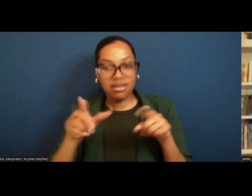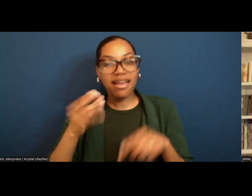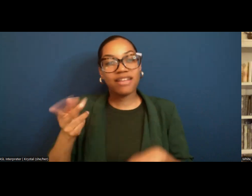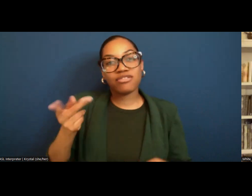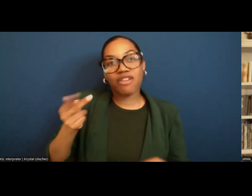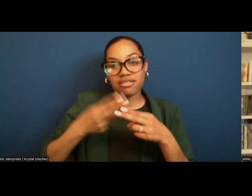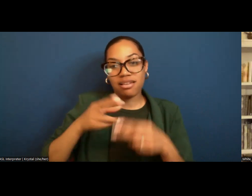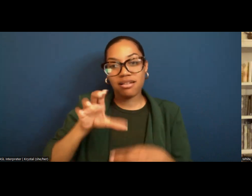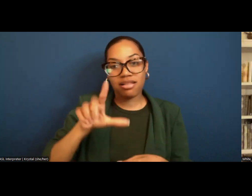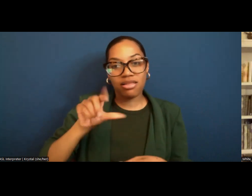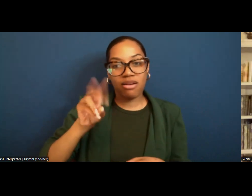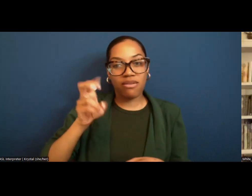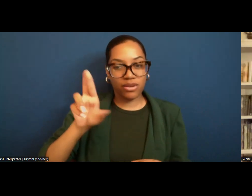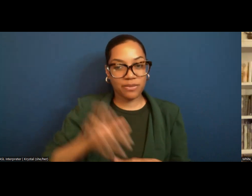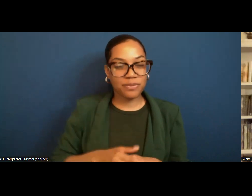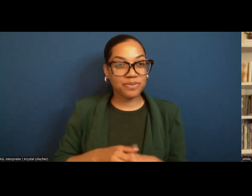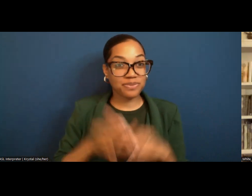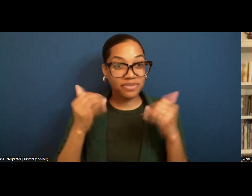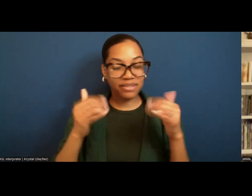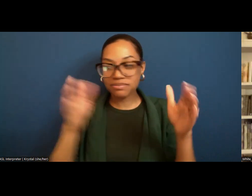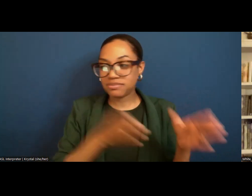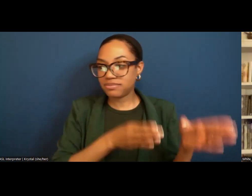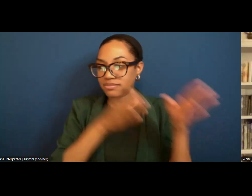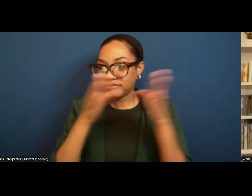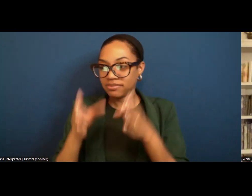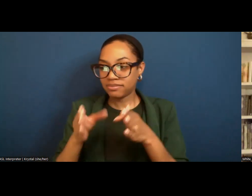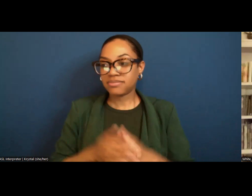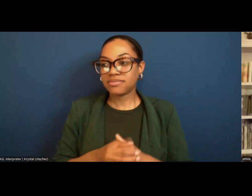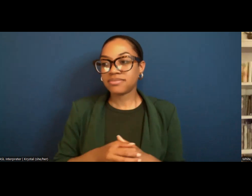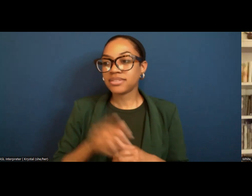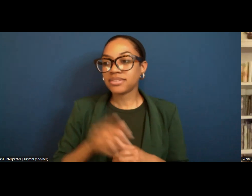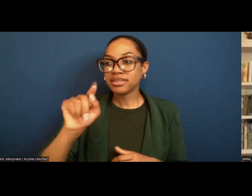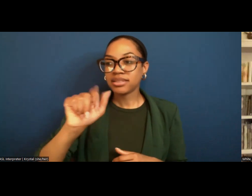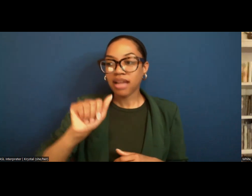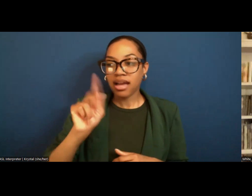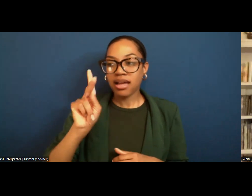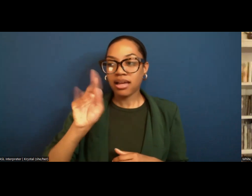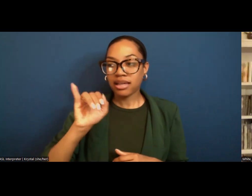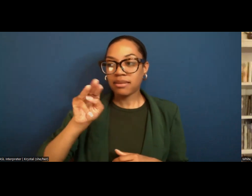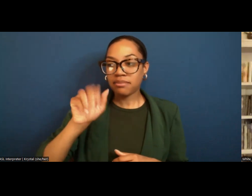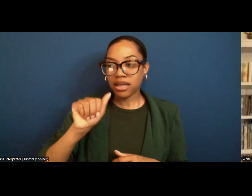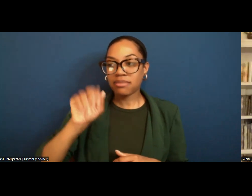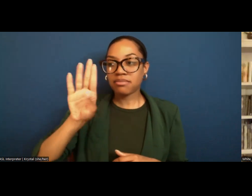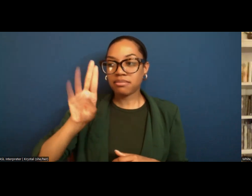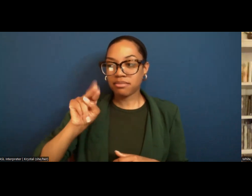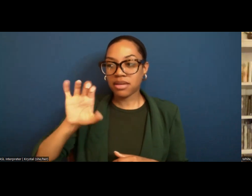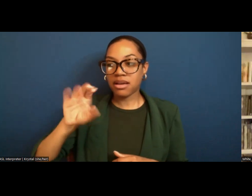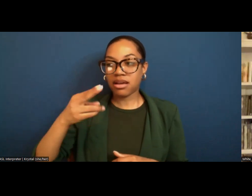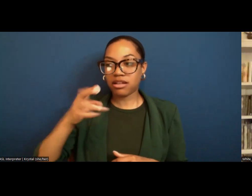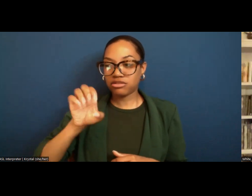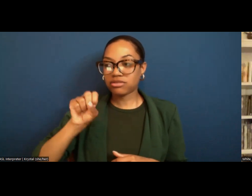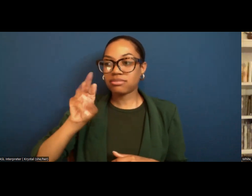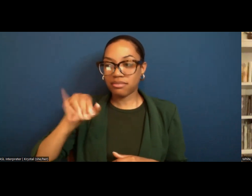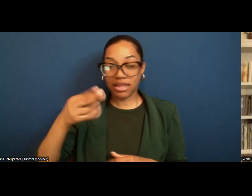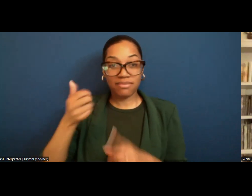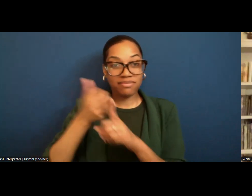to Takima. Takima Bunch Smith has master's degrees, 3 of them,